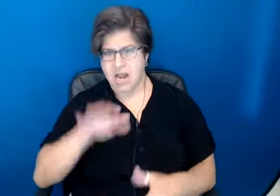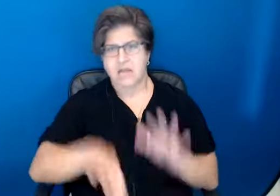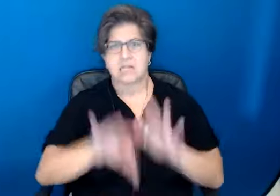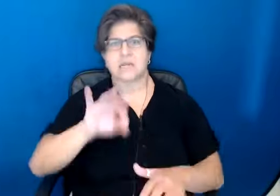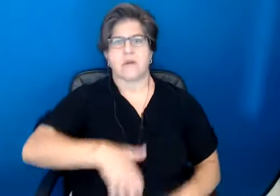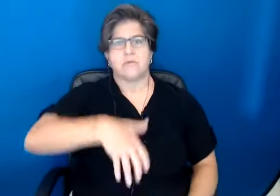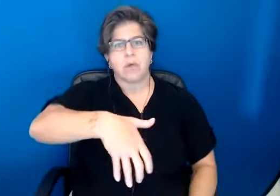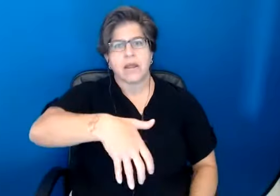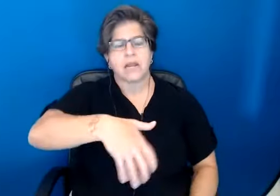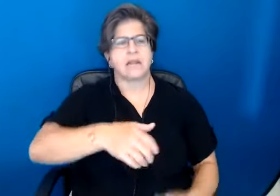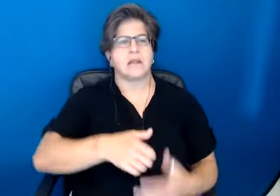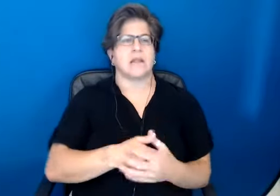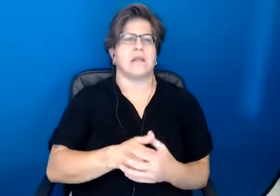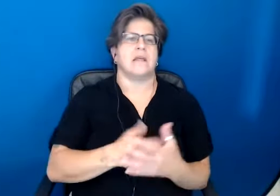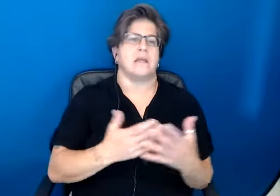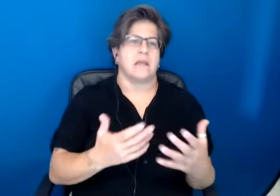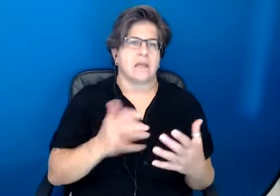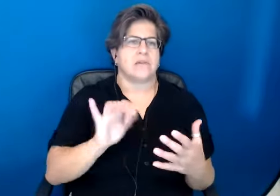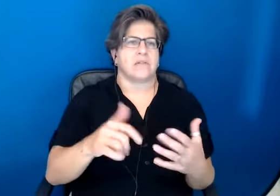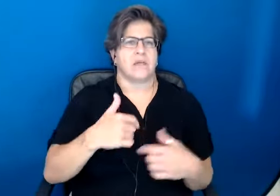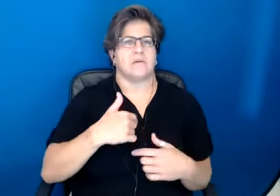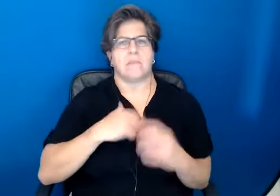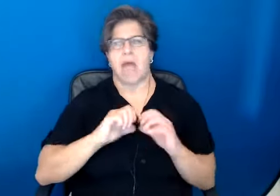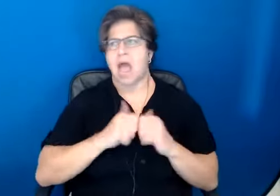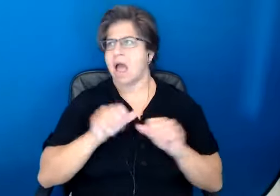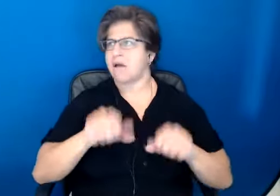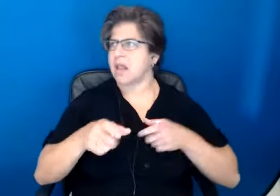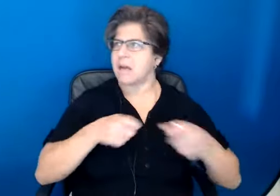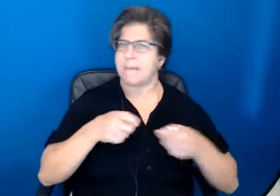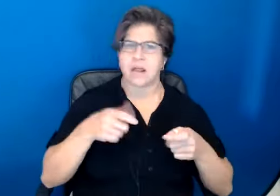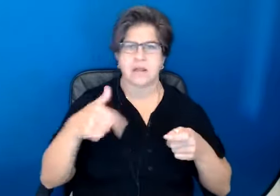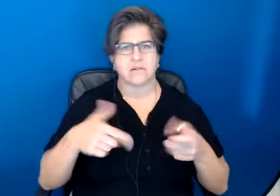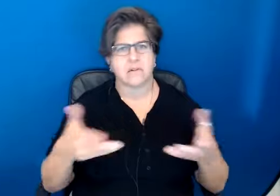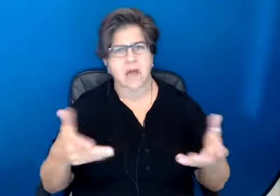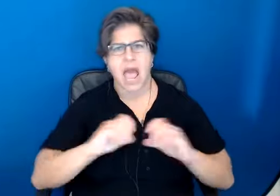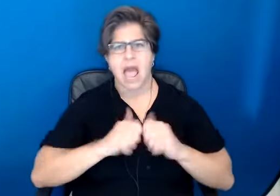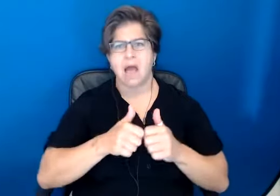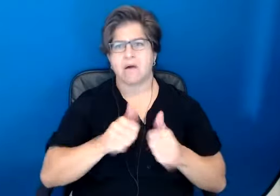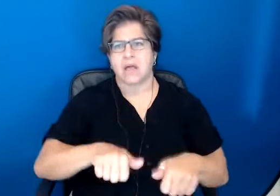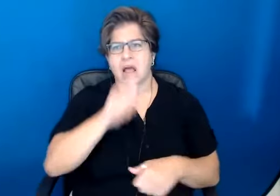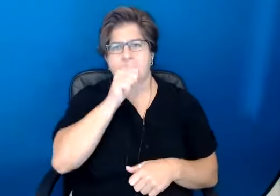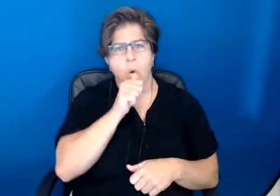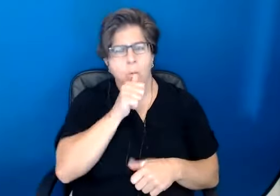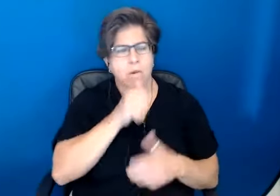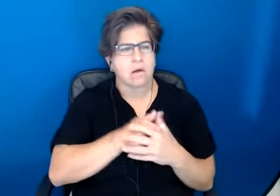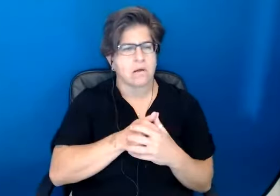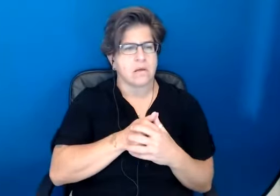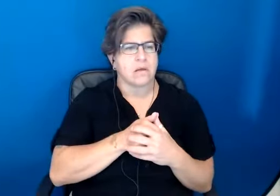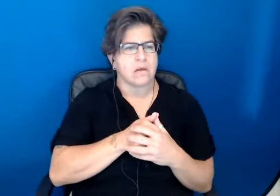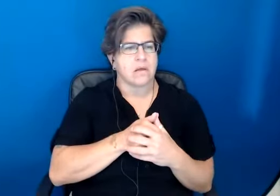few relationships, and I thought a relationship was sex. And I know this is getting recorded, and I really thought, don't talk about these things, Carin, but I'll